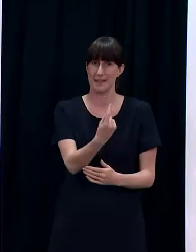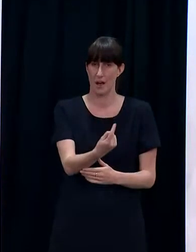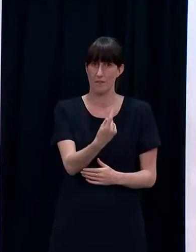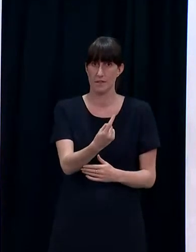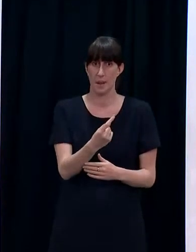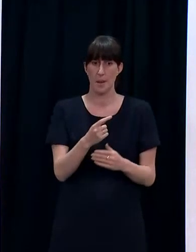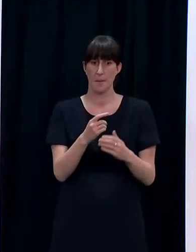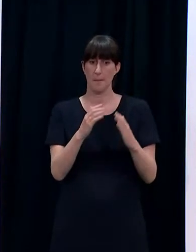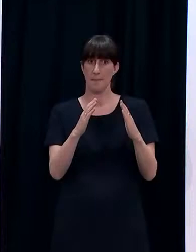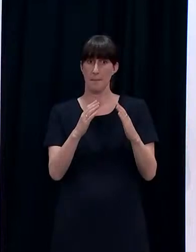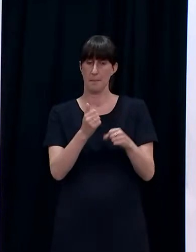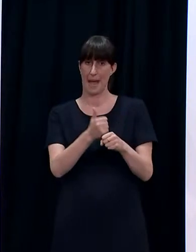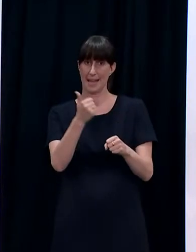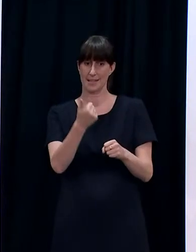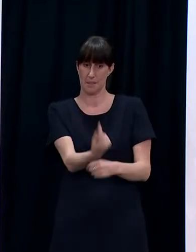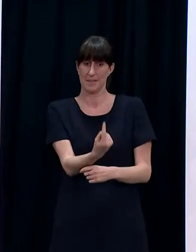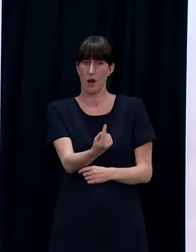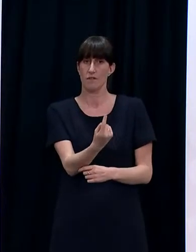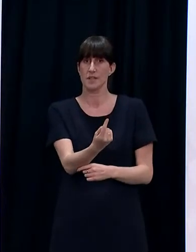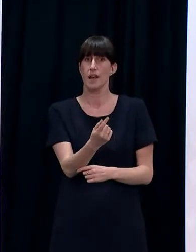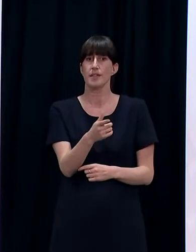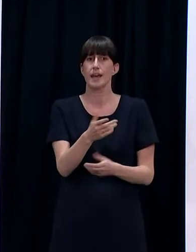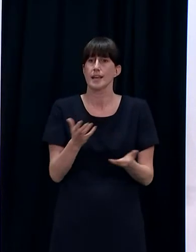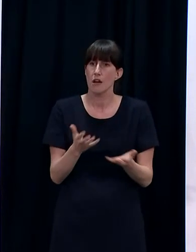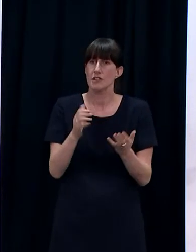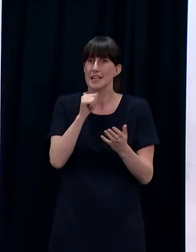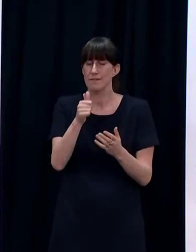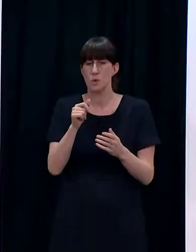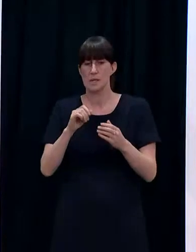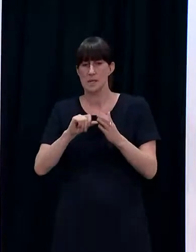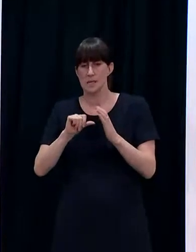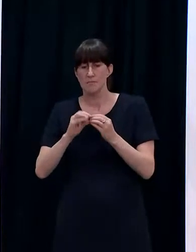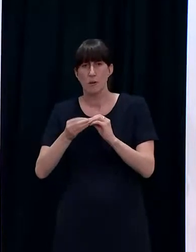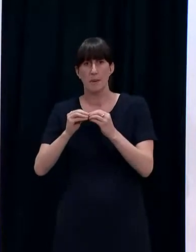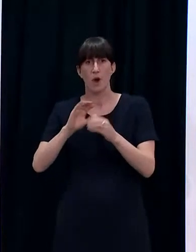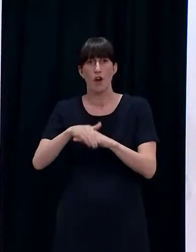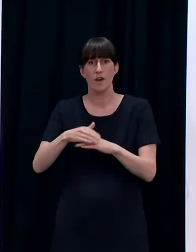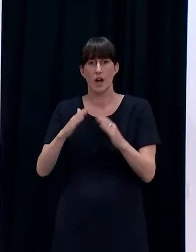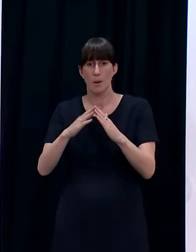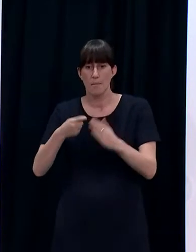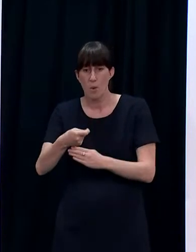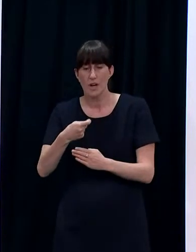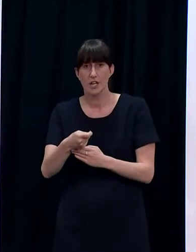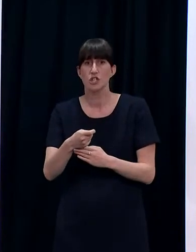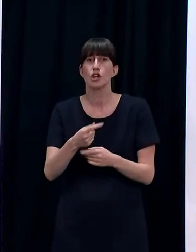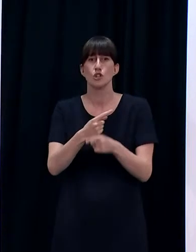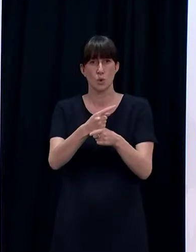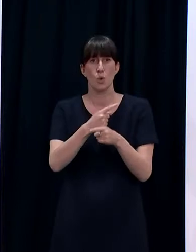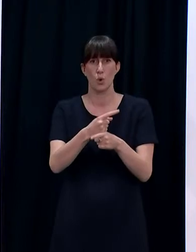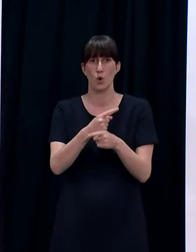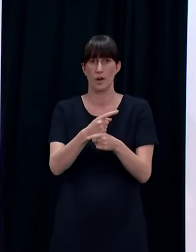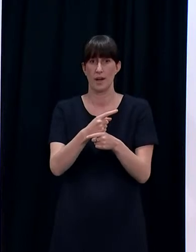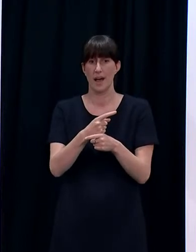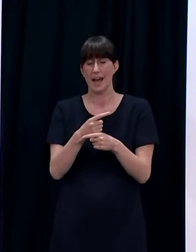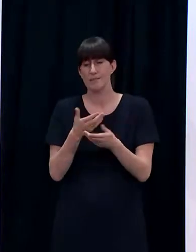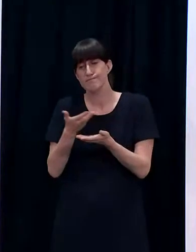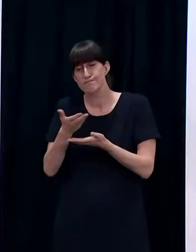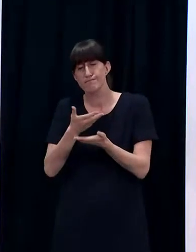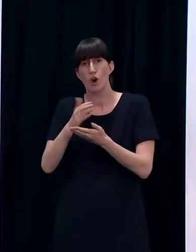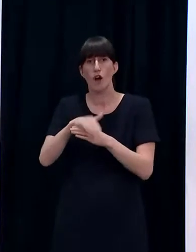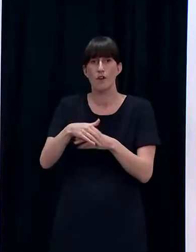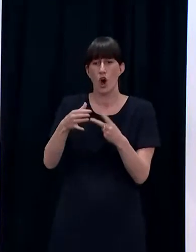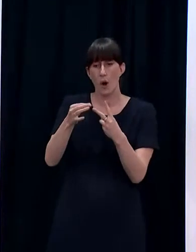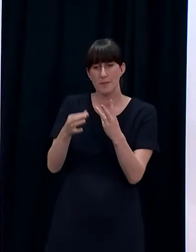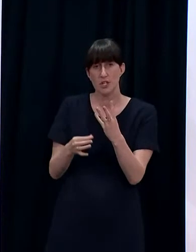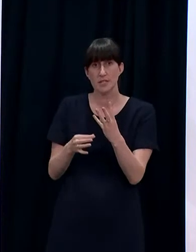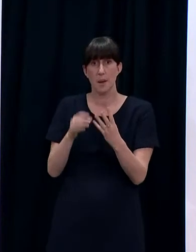Banks themselves are encouraging anyone who is in this position to talk to them. They can help you work through your options, including the option